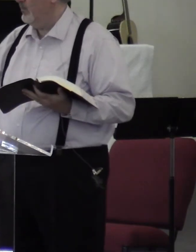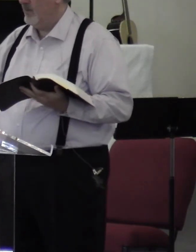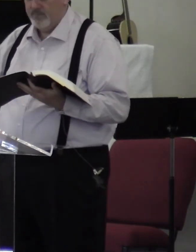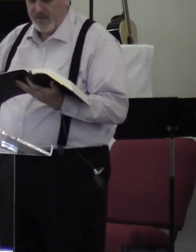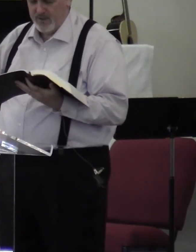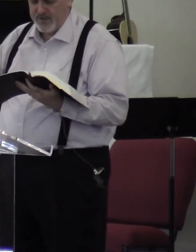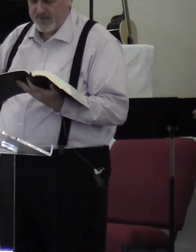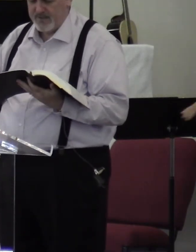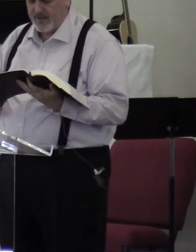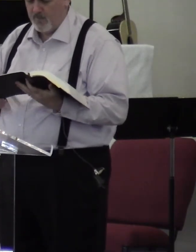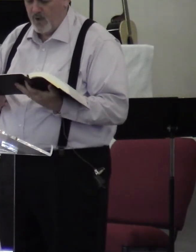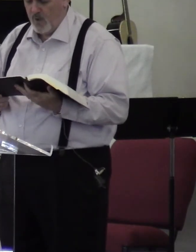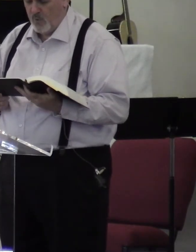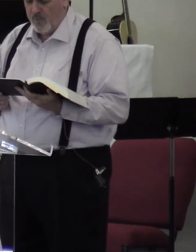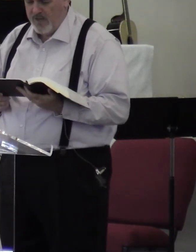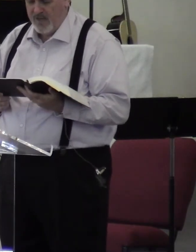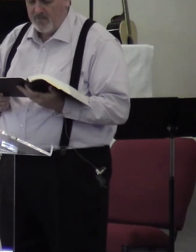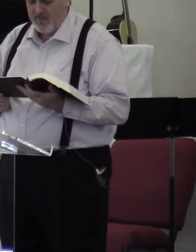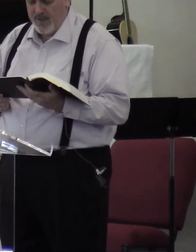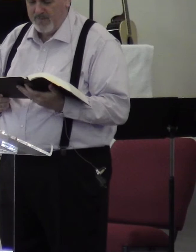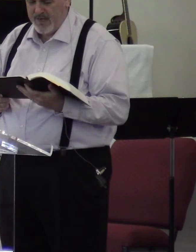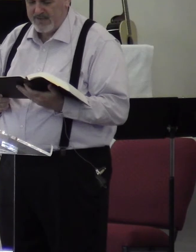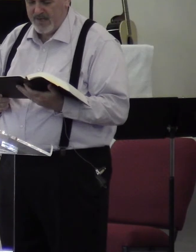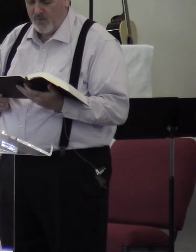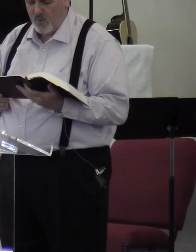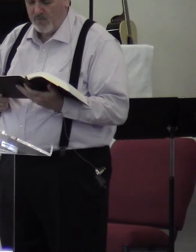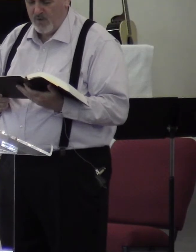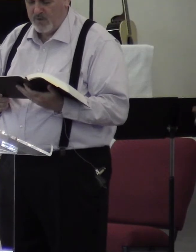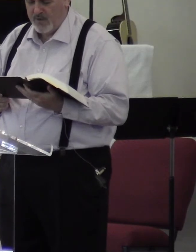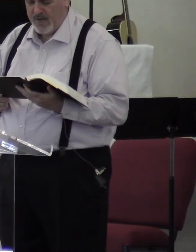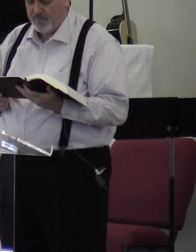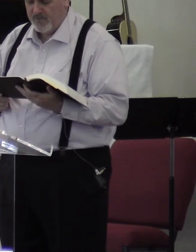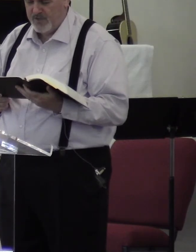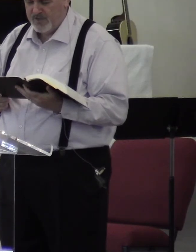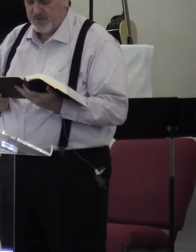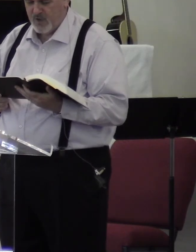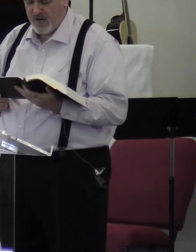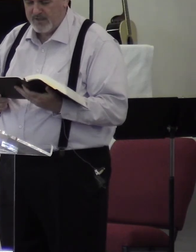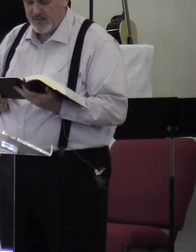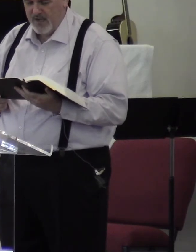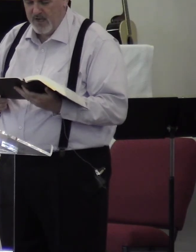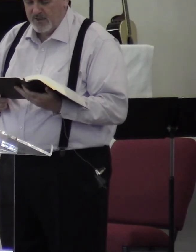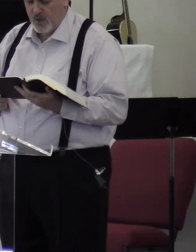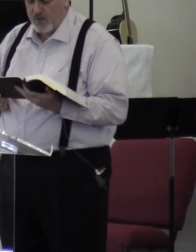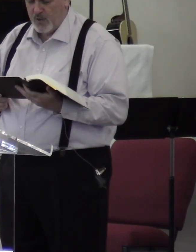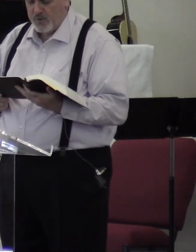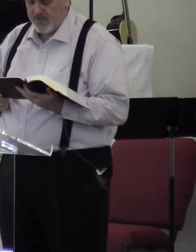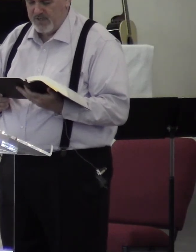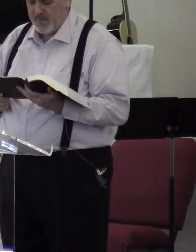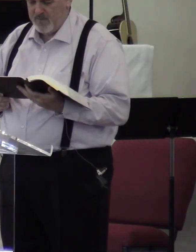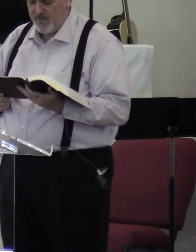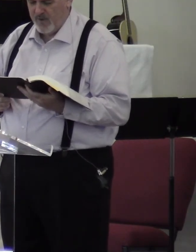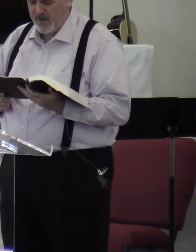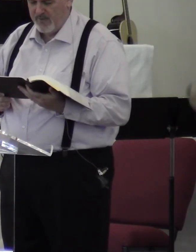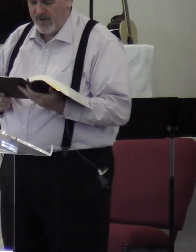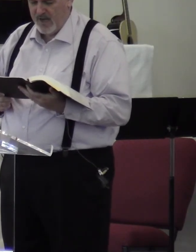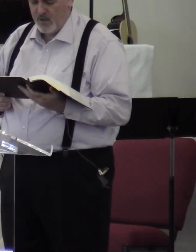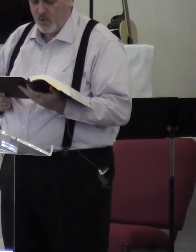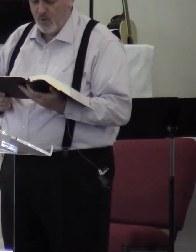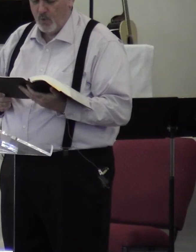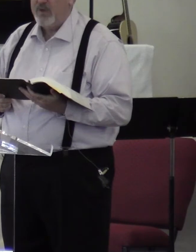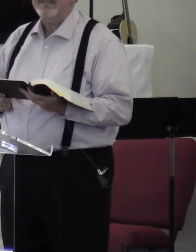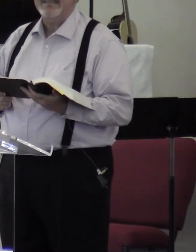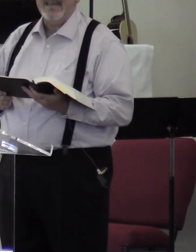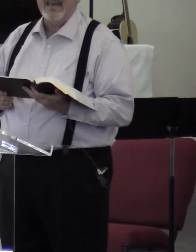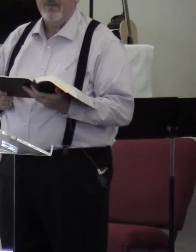do? Peter says to them, repent, be baptized, every one of you, in the name of Jesus Christ, so that your sins may be forgiven, and